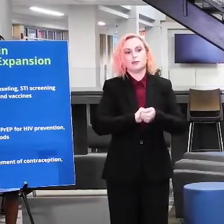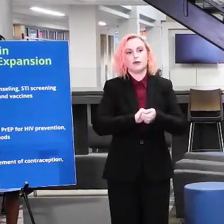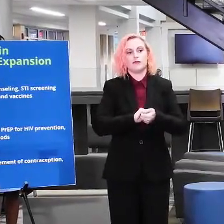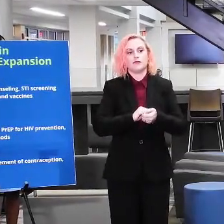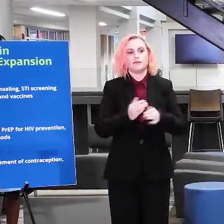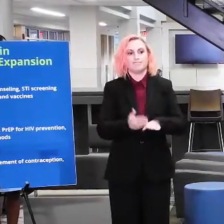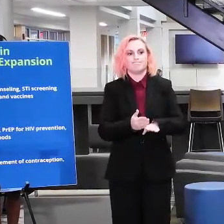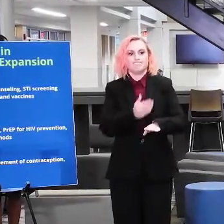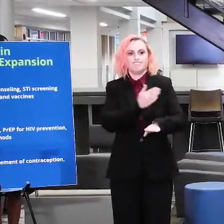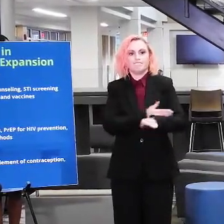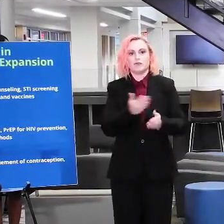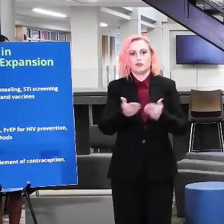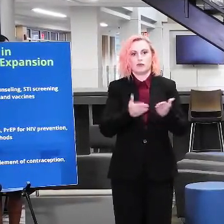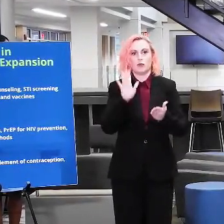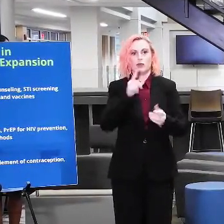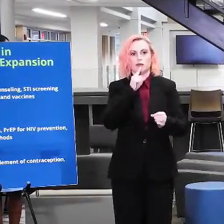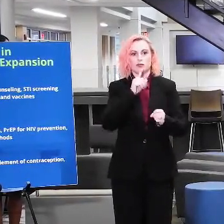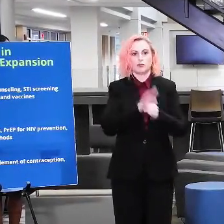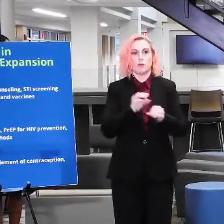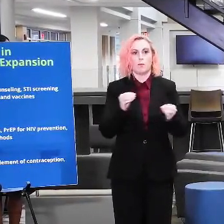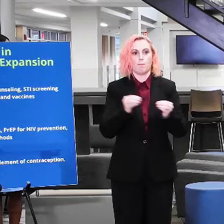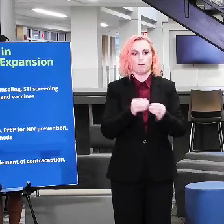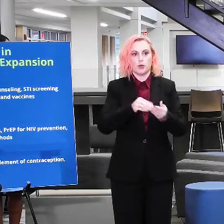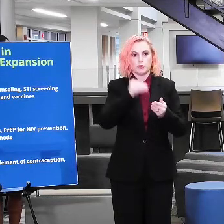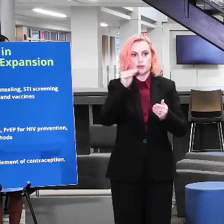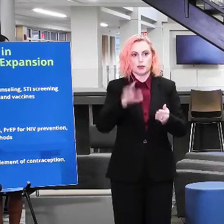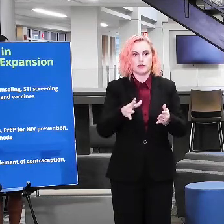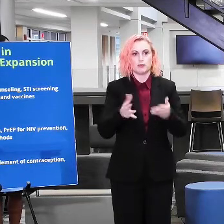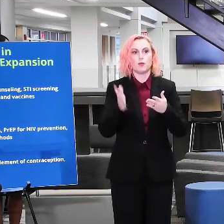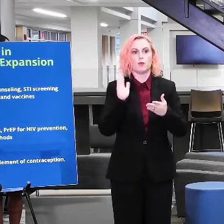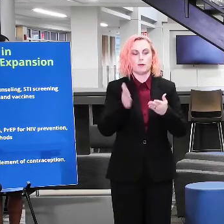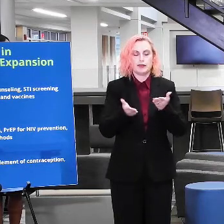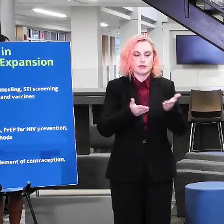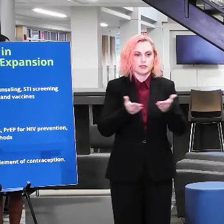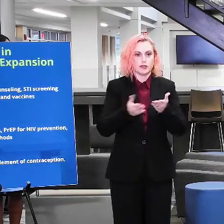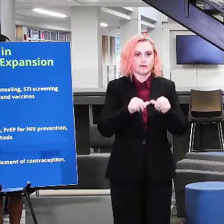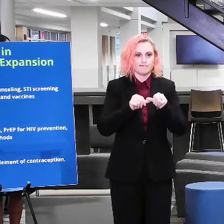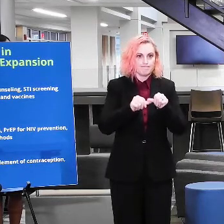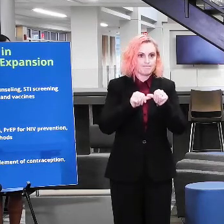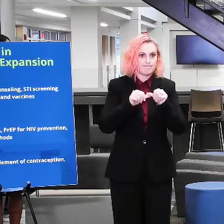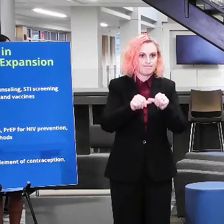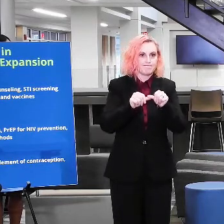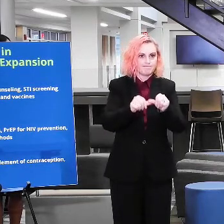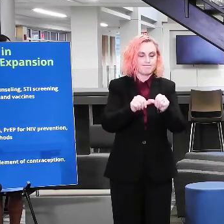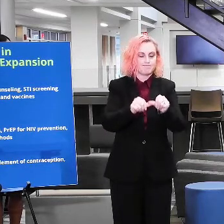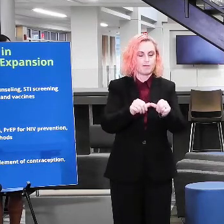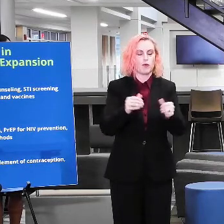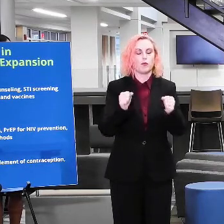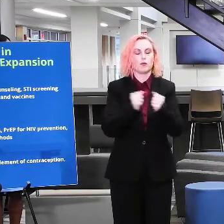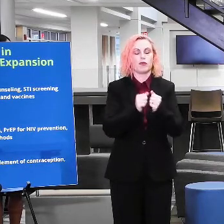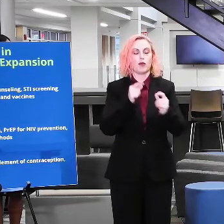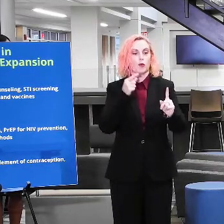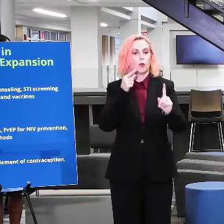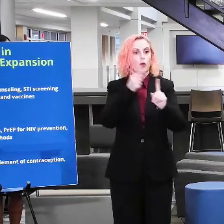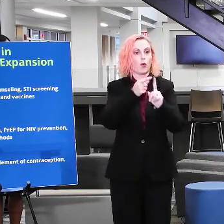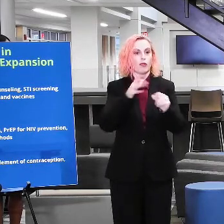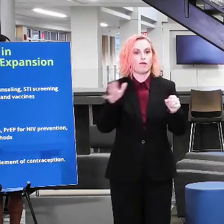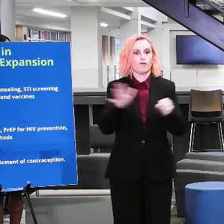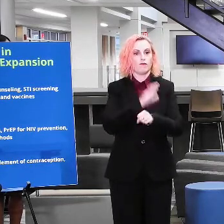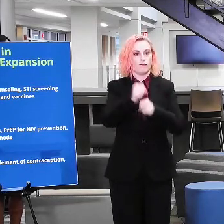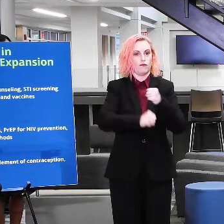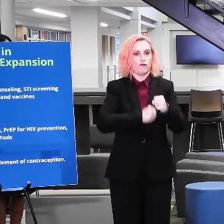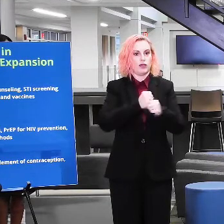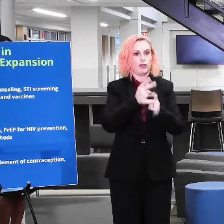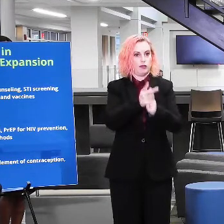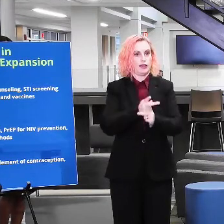enhanced services will ensure more students will be served on a consistent basis with the goal of year-around